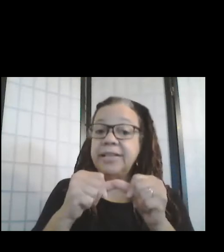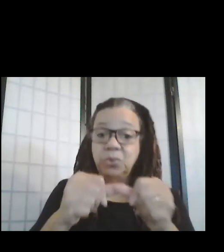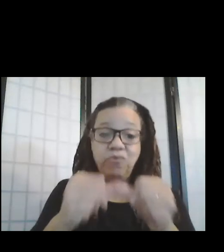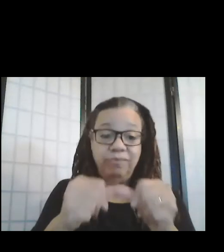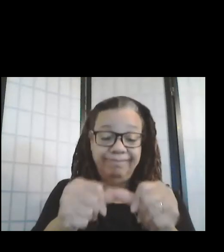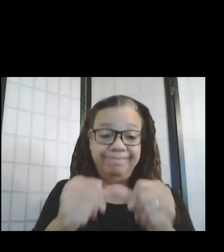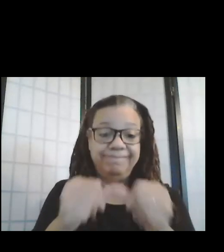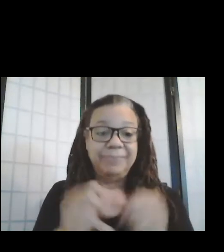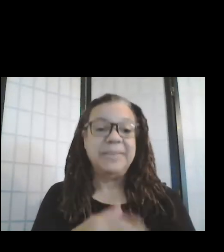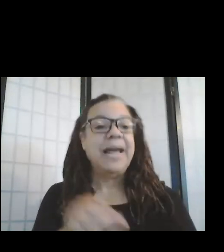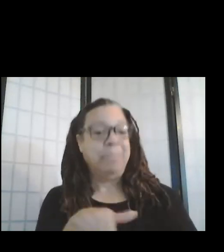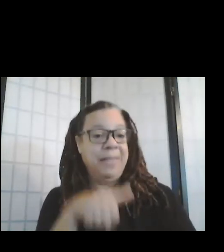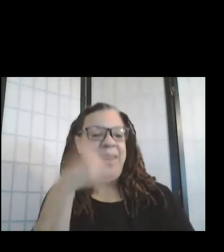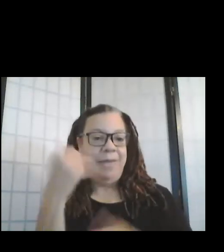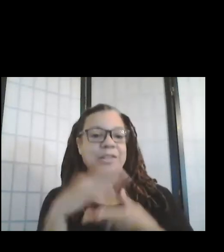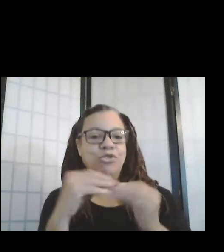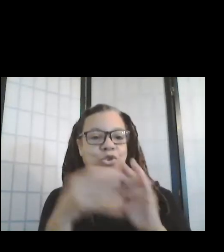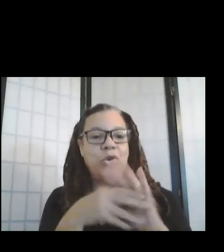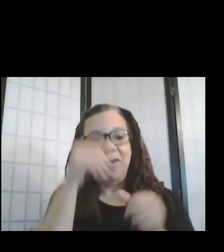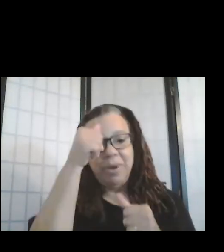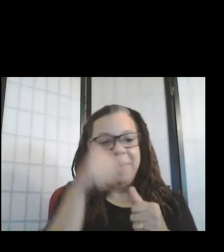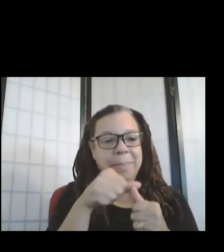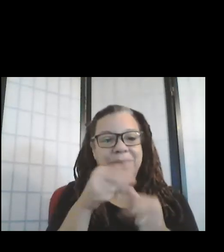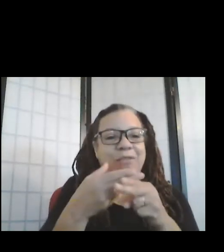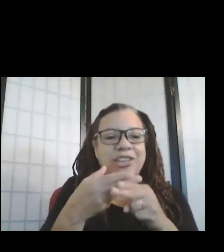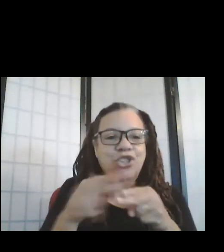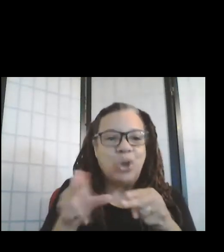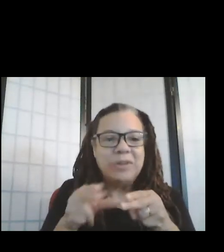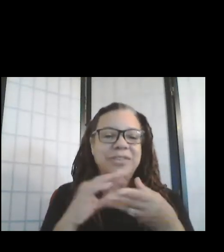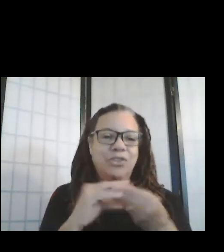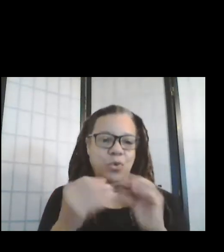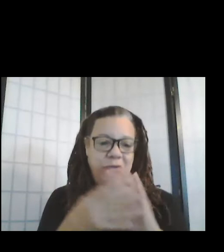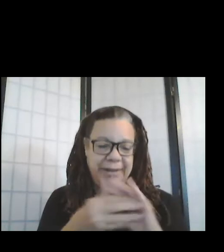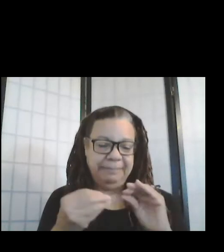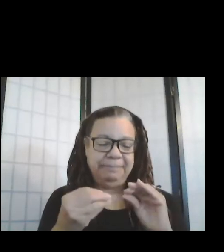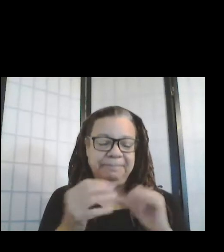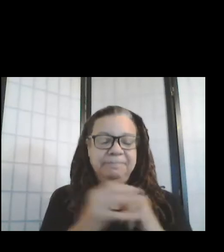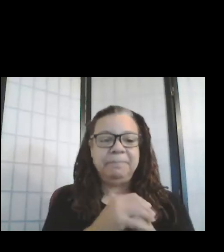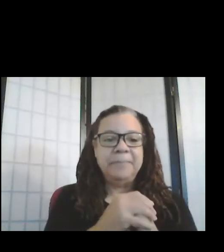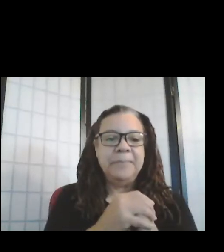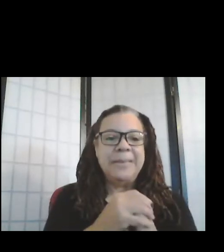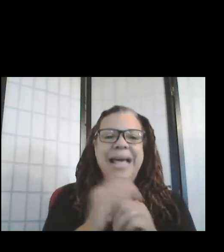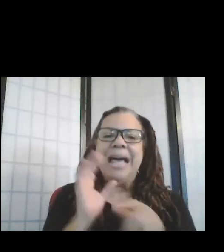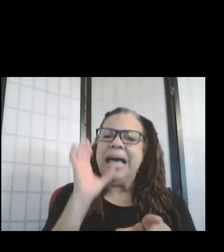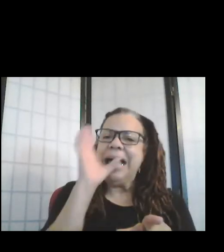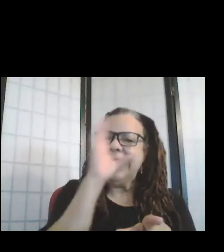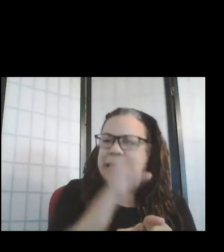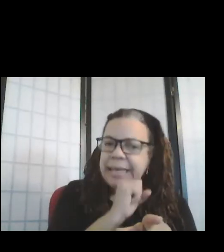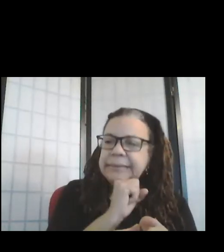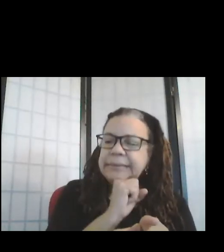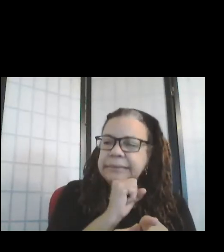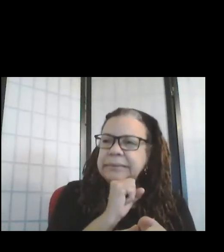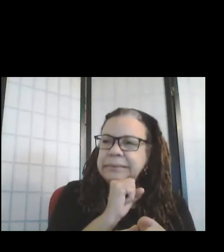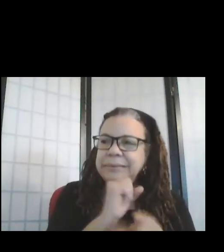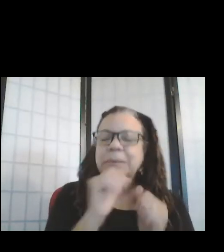Here's a little story, very short little tale. And I'm going to guess that most everybody